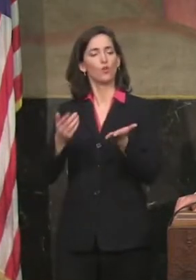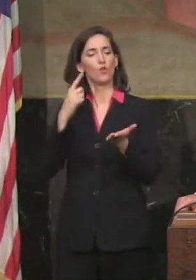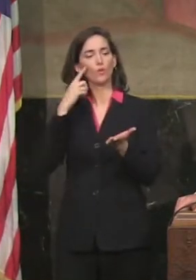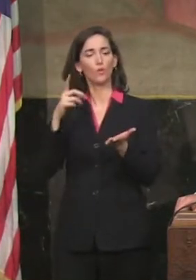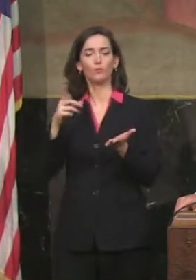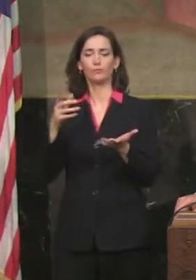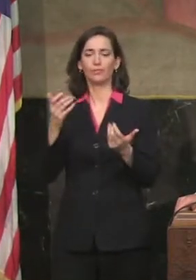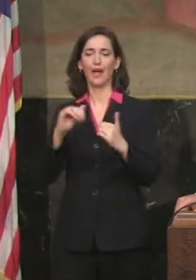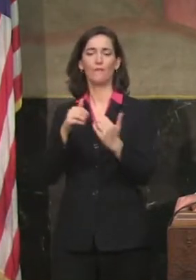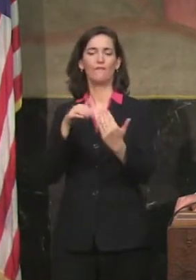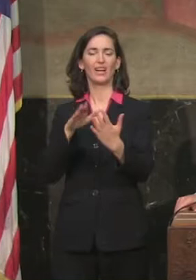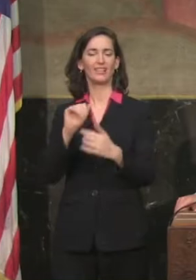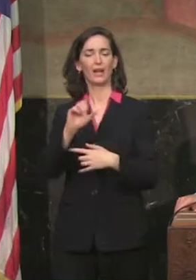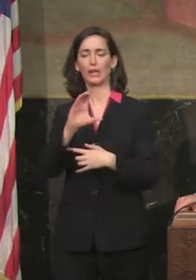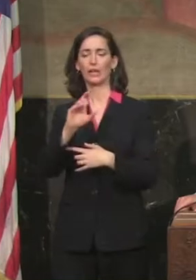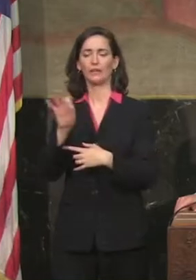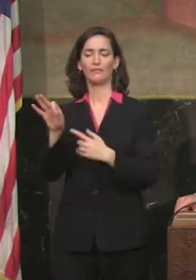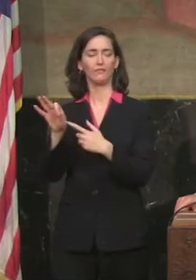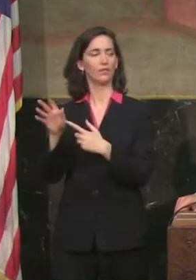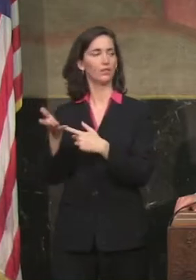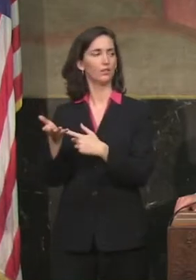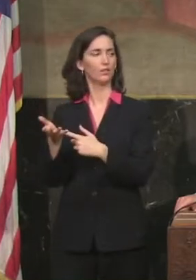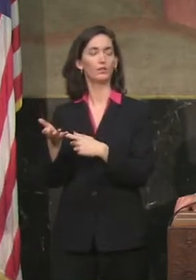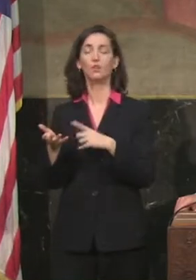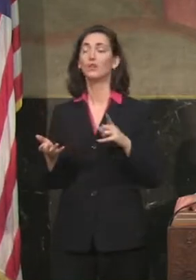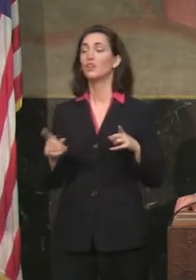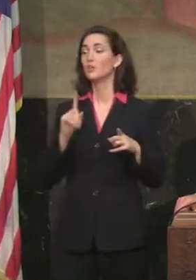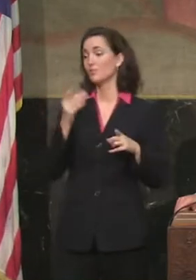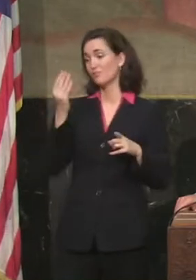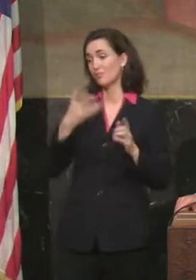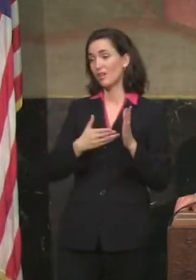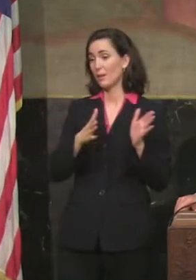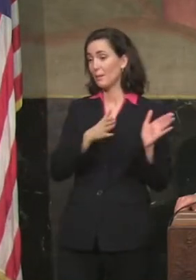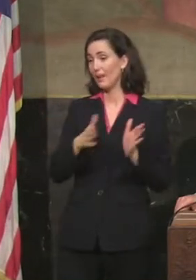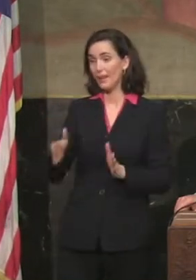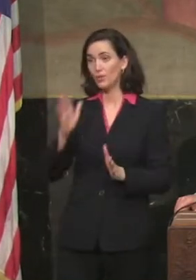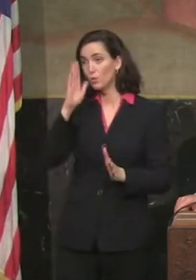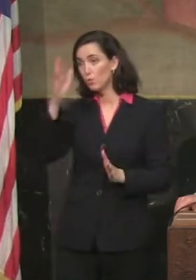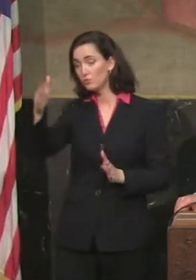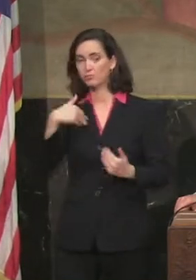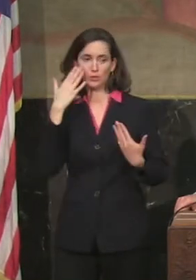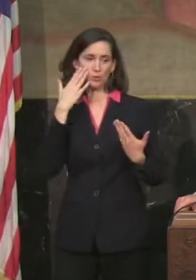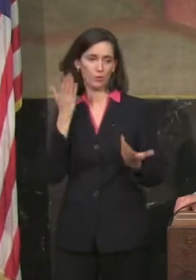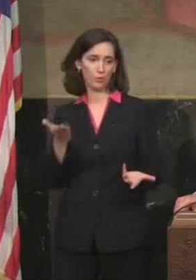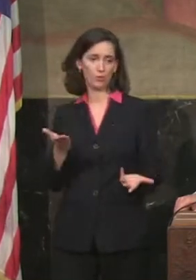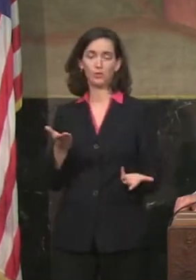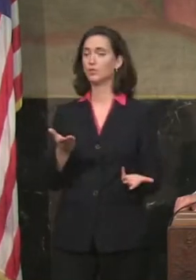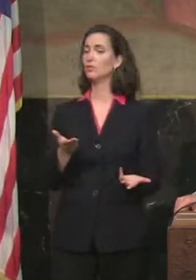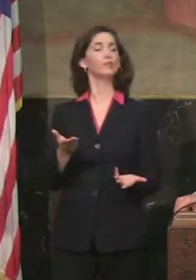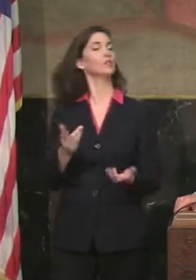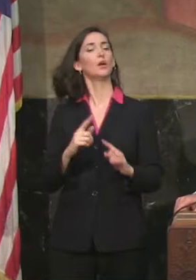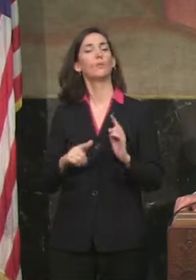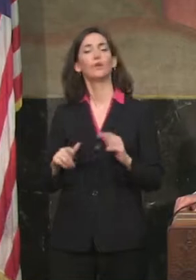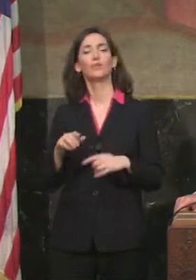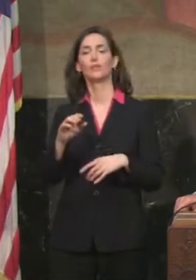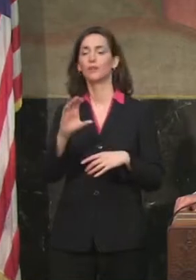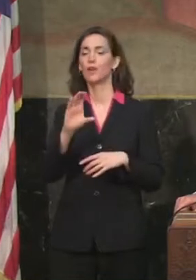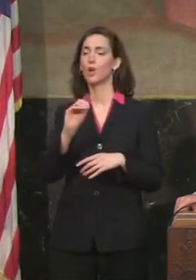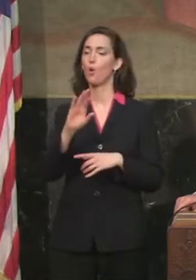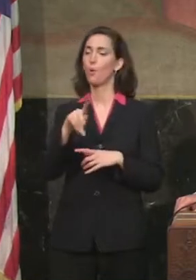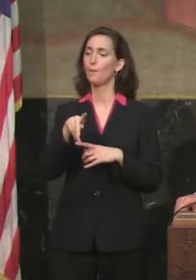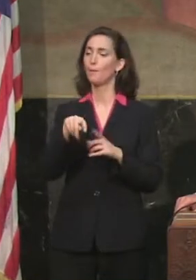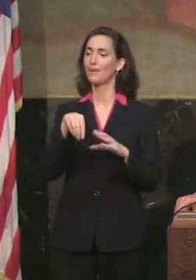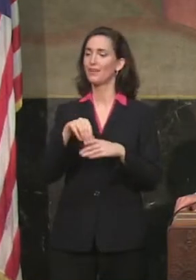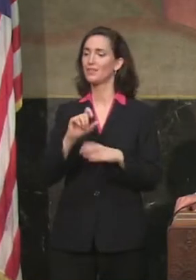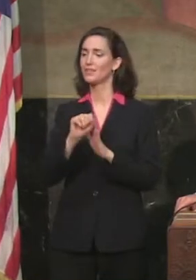cliff? I don't know exactly what's going to be in the plan. I will tell you that the fact that 80% of the corporations in the state